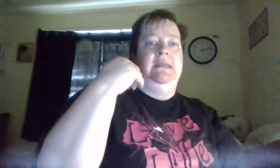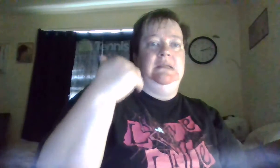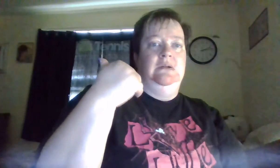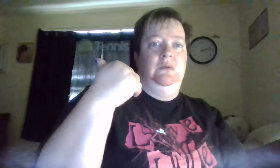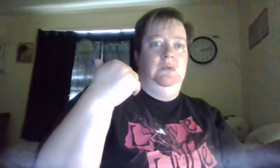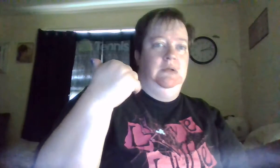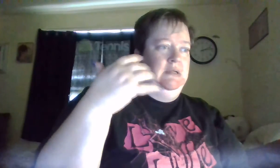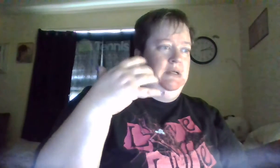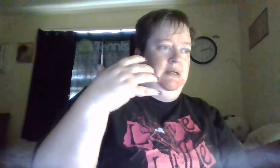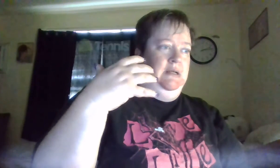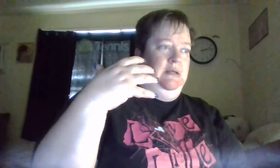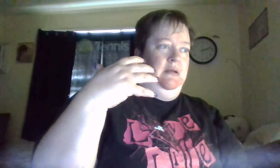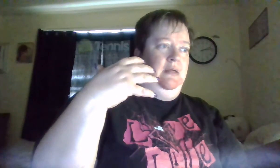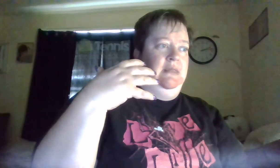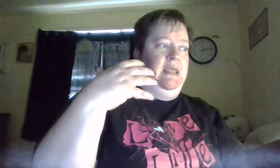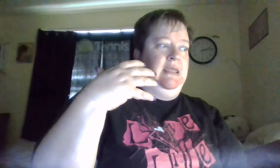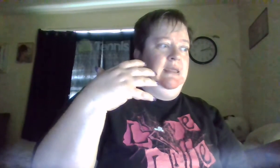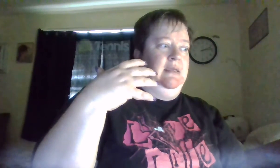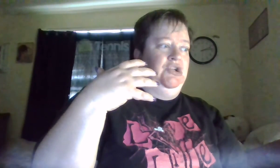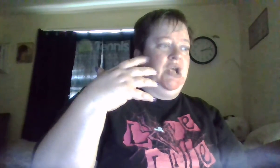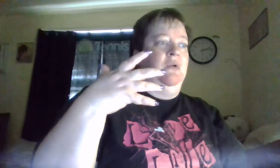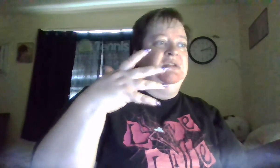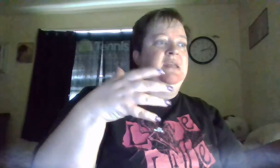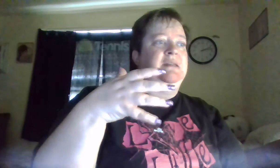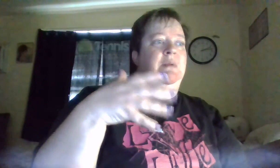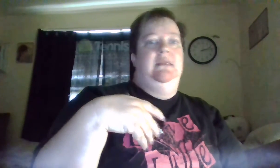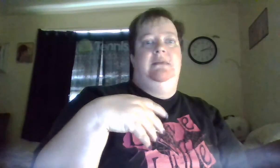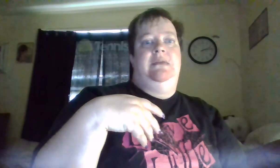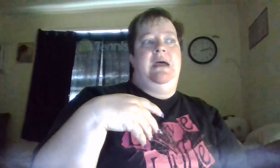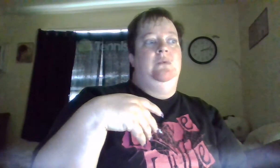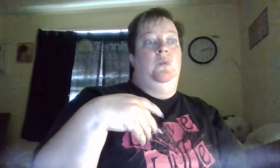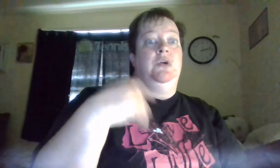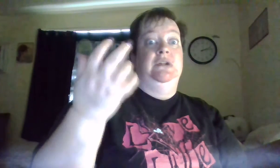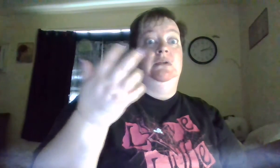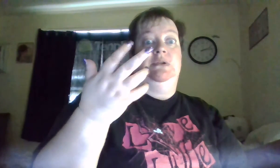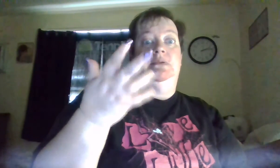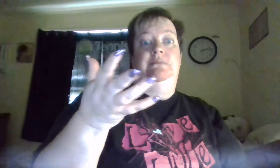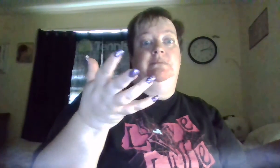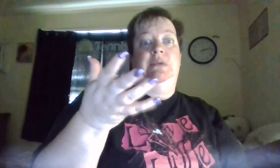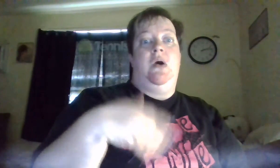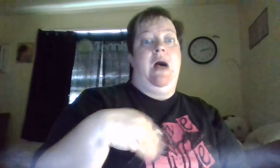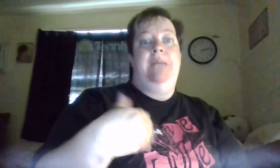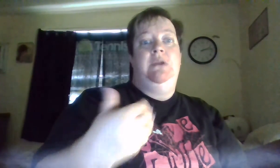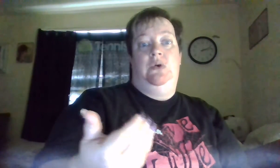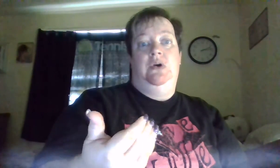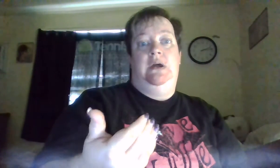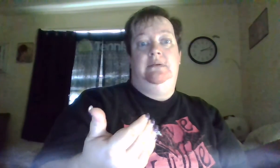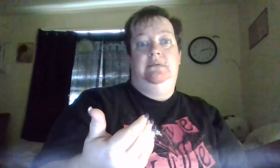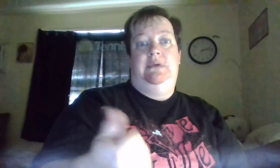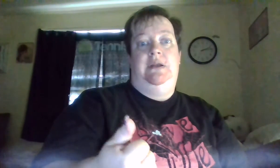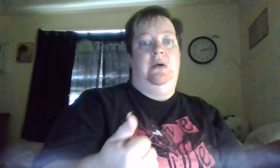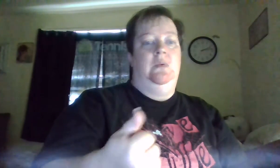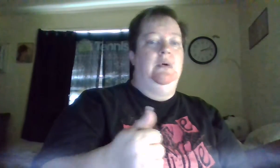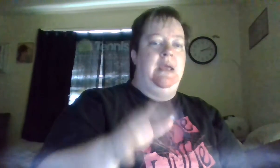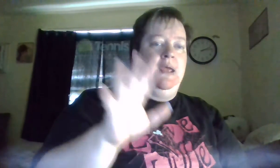into the general sentiment that we're doomed. You know, I'm no good, you know, and